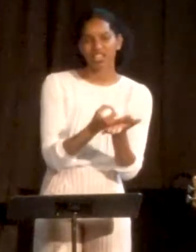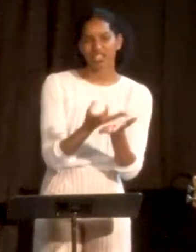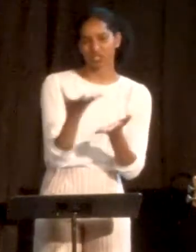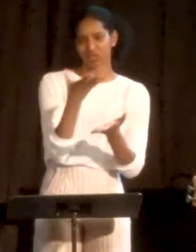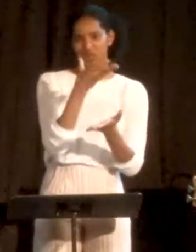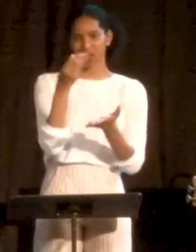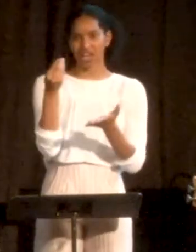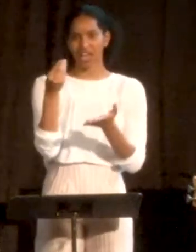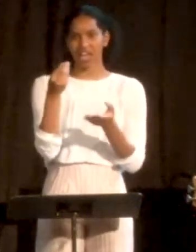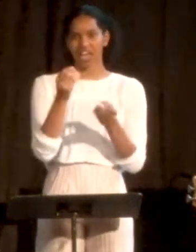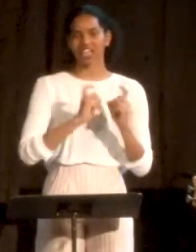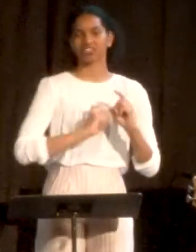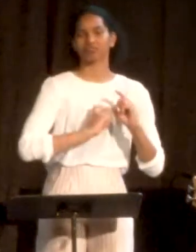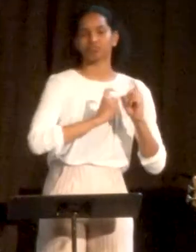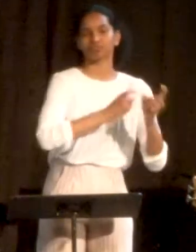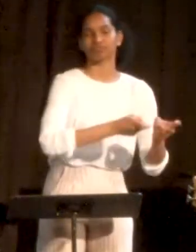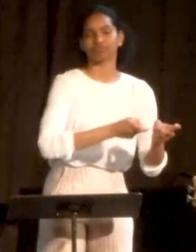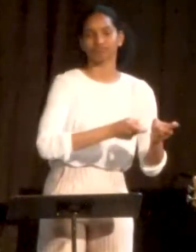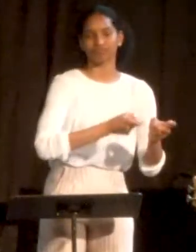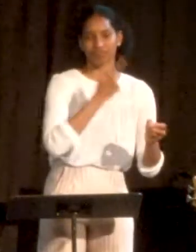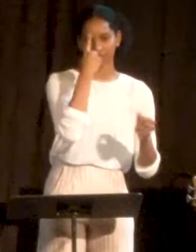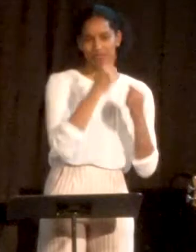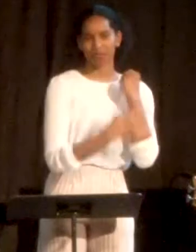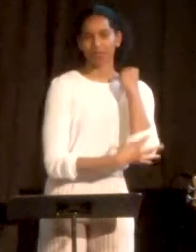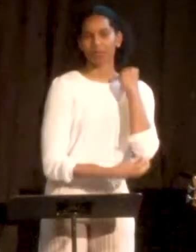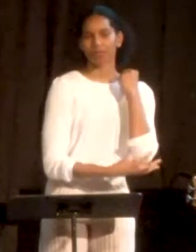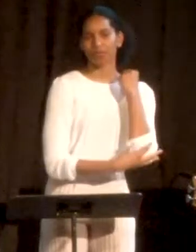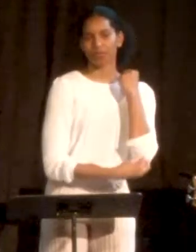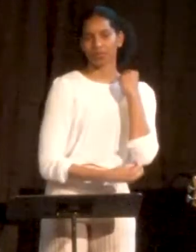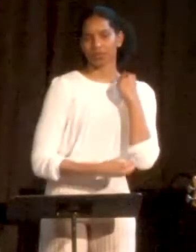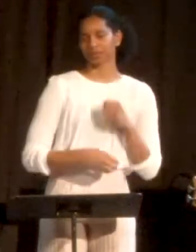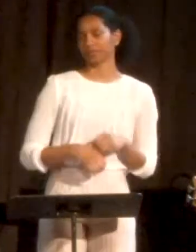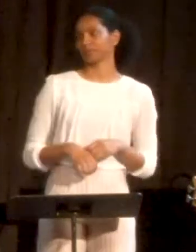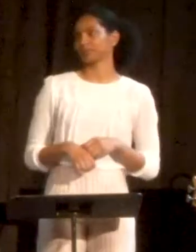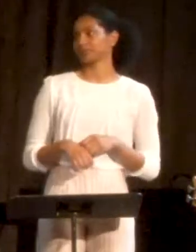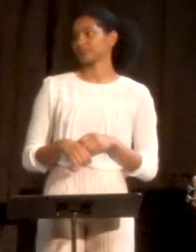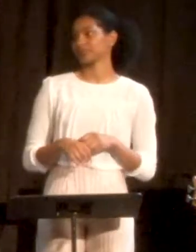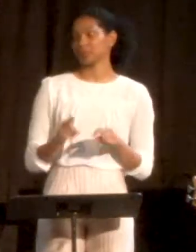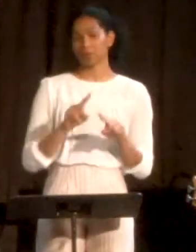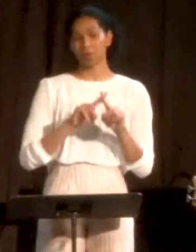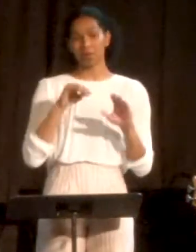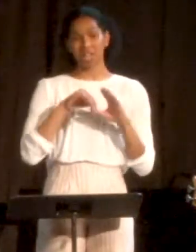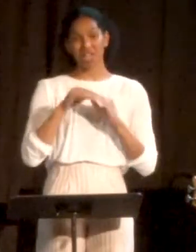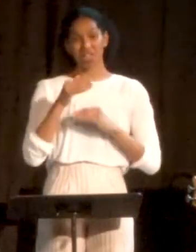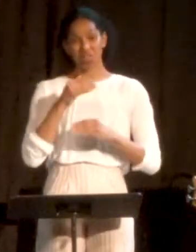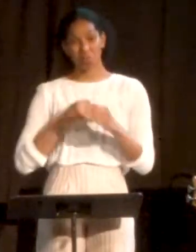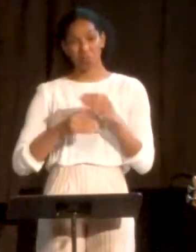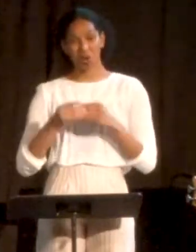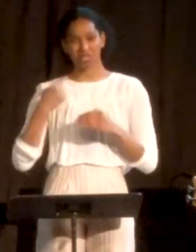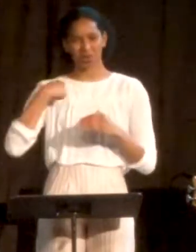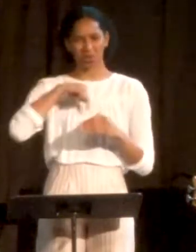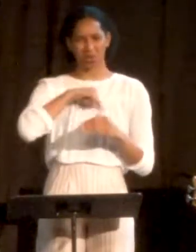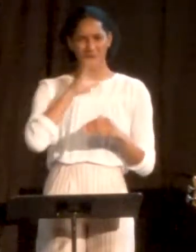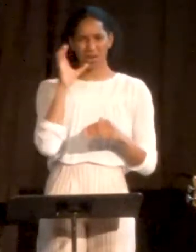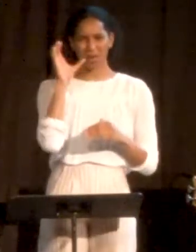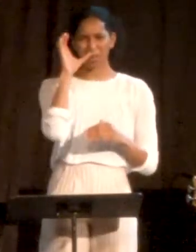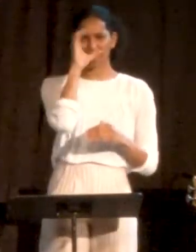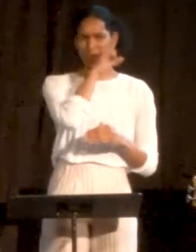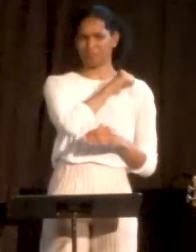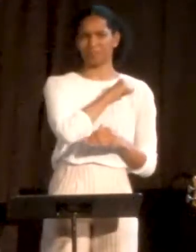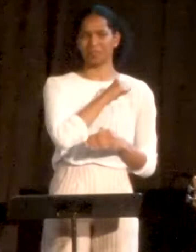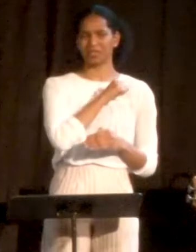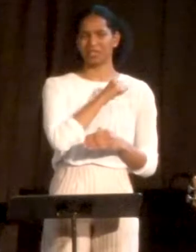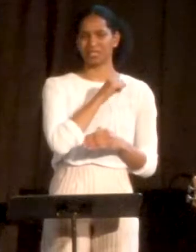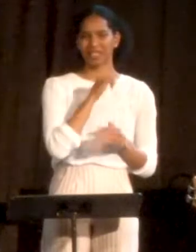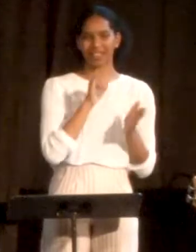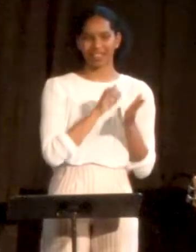for the poor, handling charity. However, in the process, we have missed that